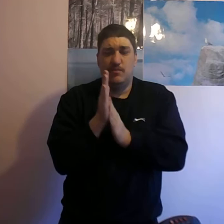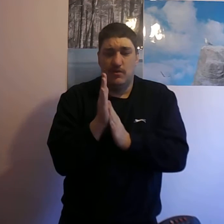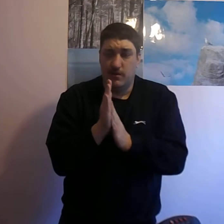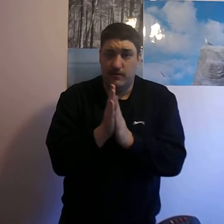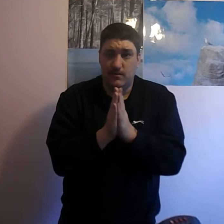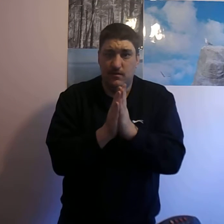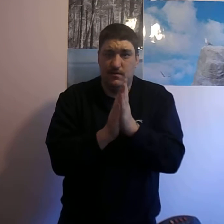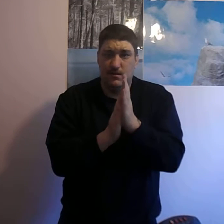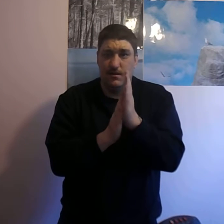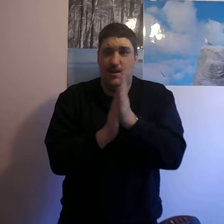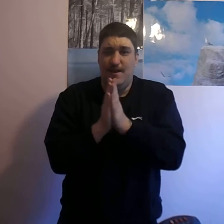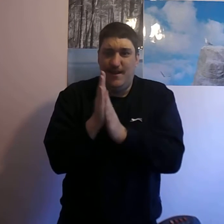moron.